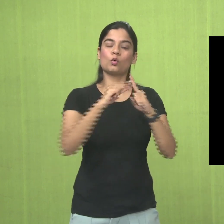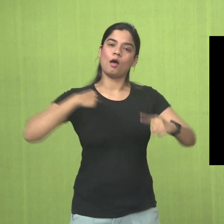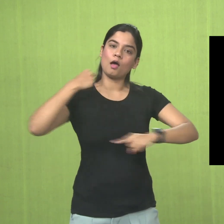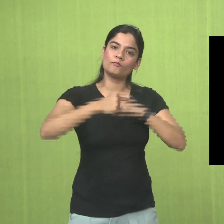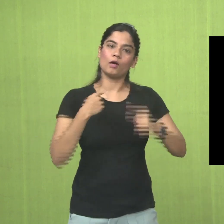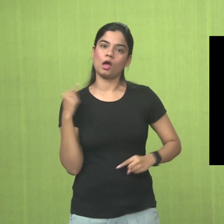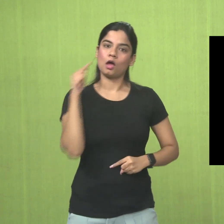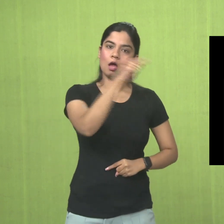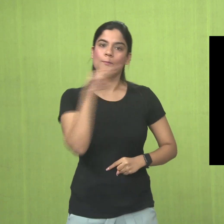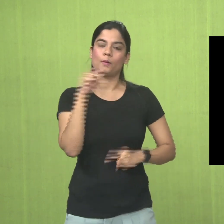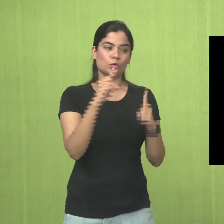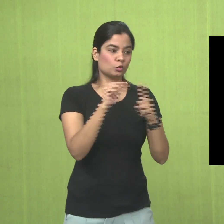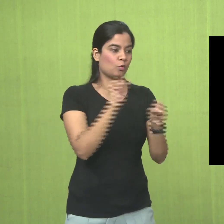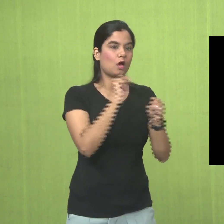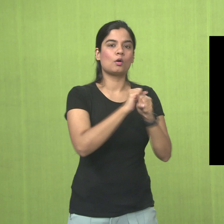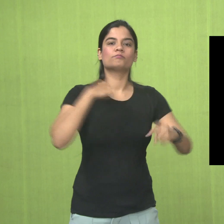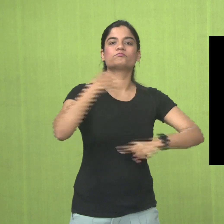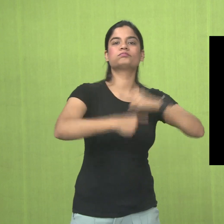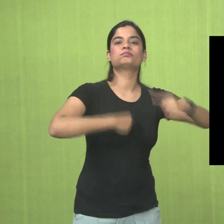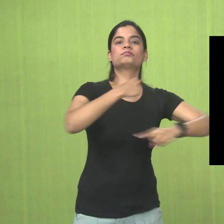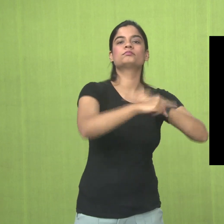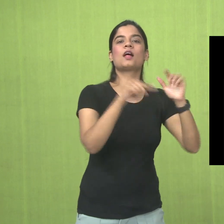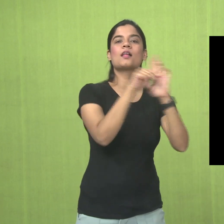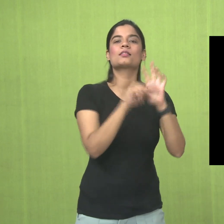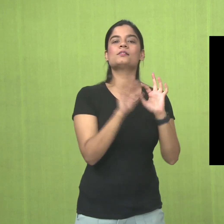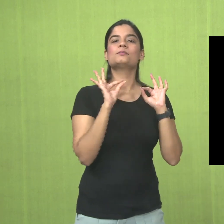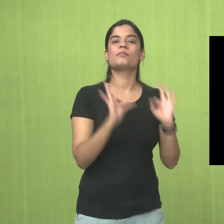First is regularity, going to work every day.